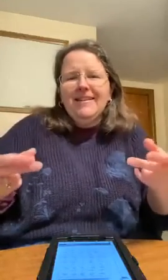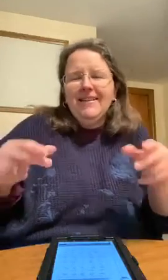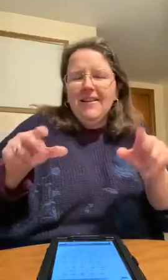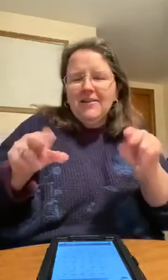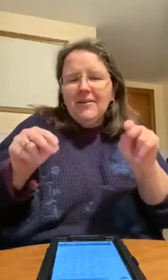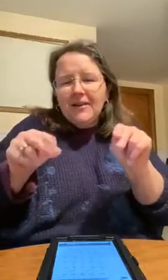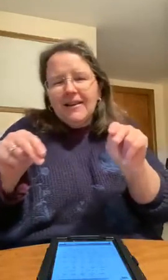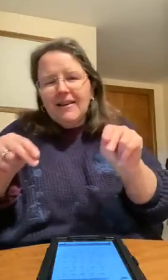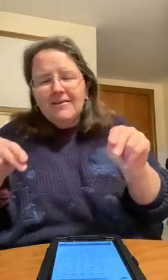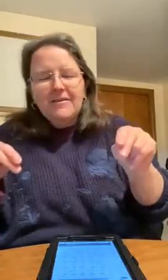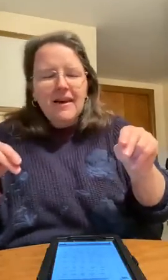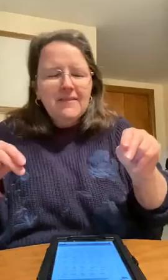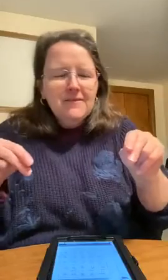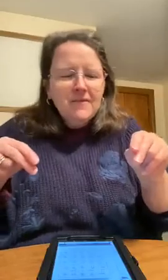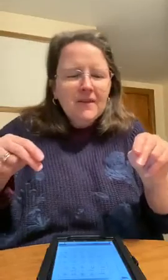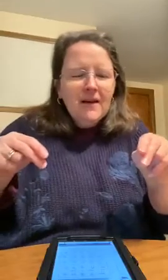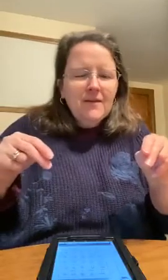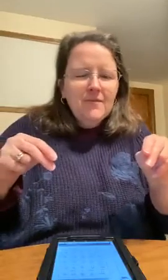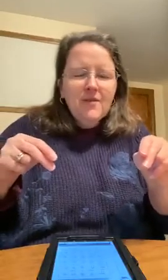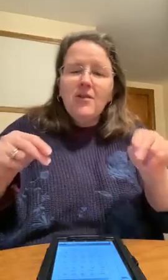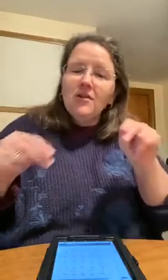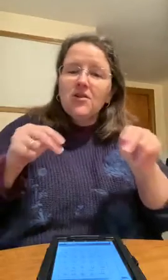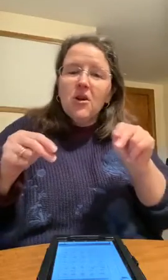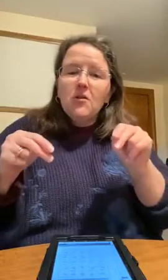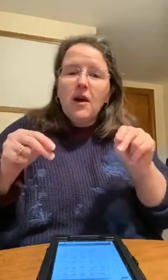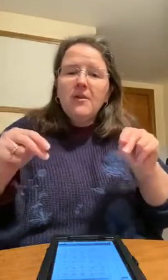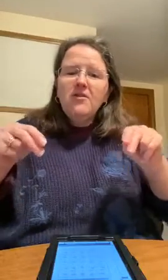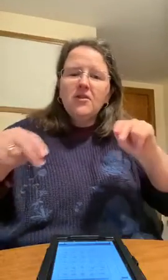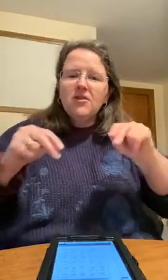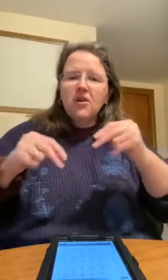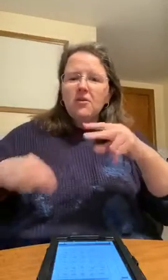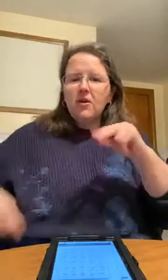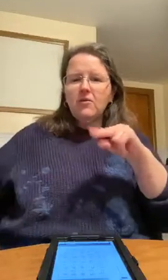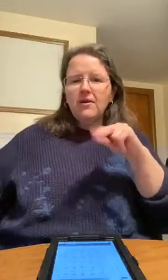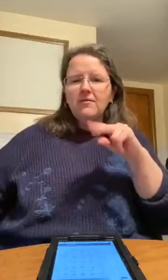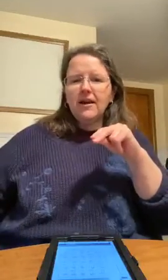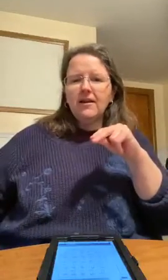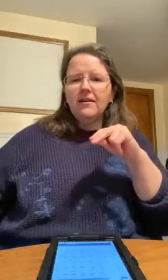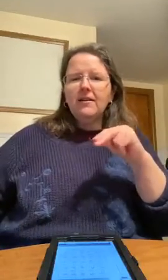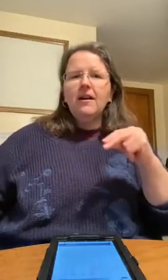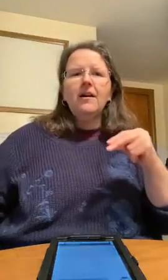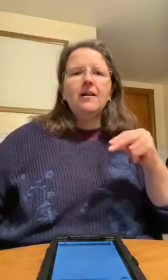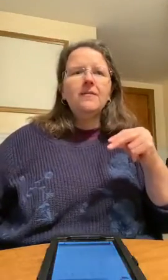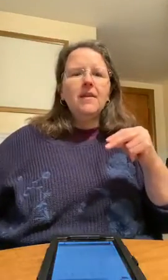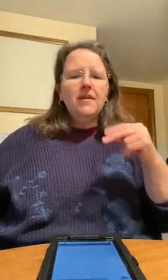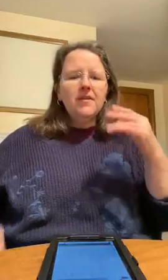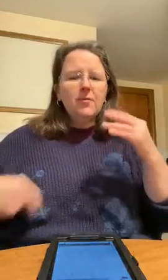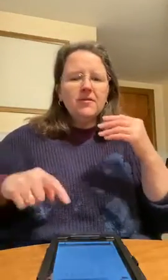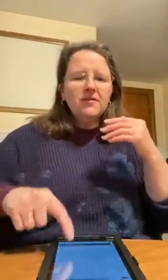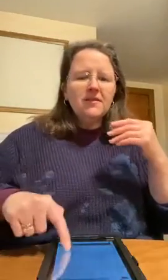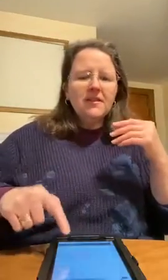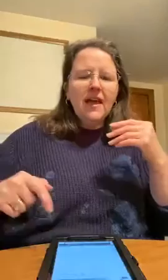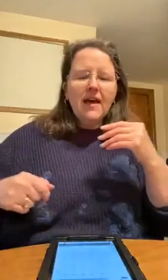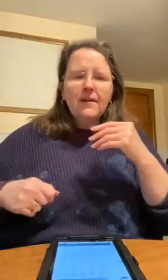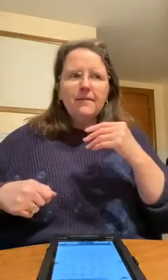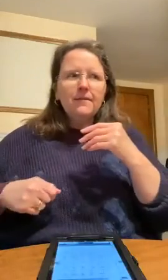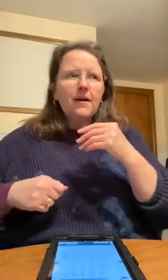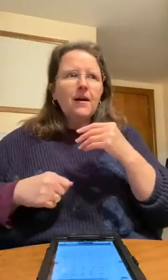so you can kind of do that. You can show, oh, okay, this person doesn't have,